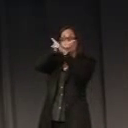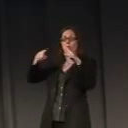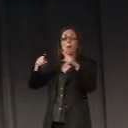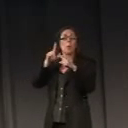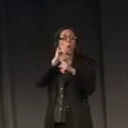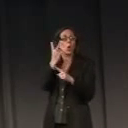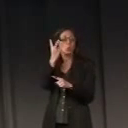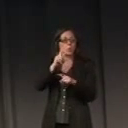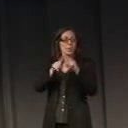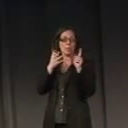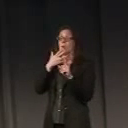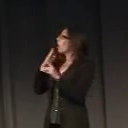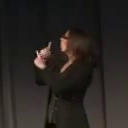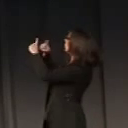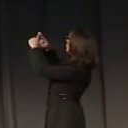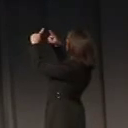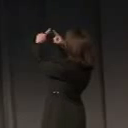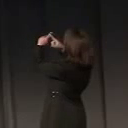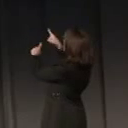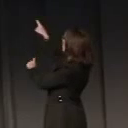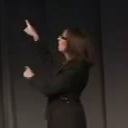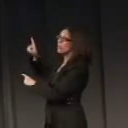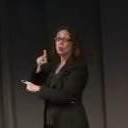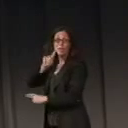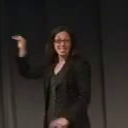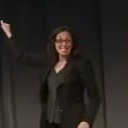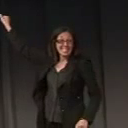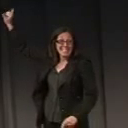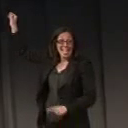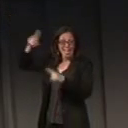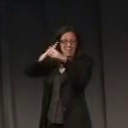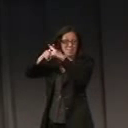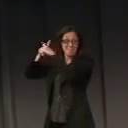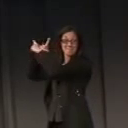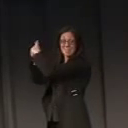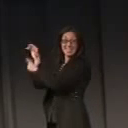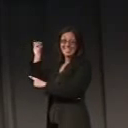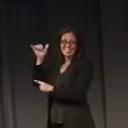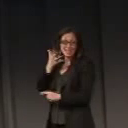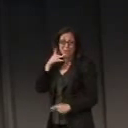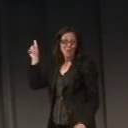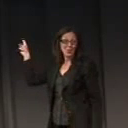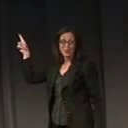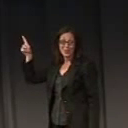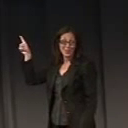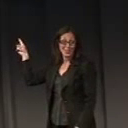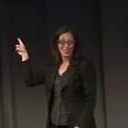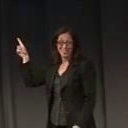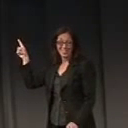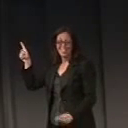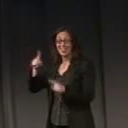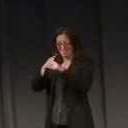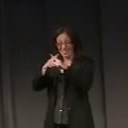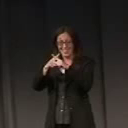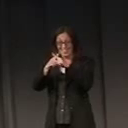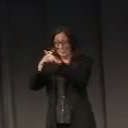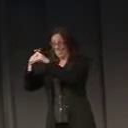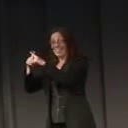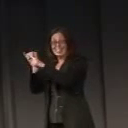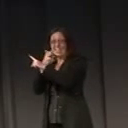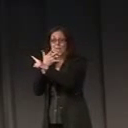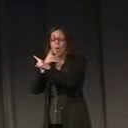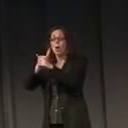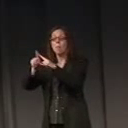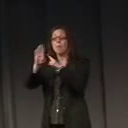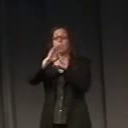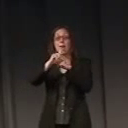That comes about because of a very local unconscious interaction between this stripe and the immediate background. And to test that idea, we could simply get rid of